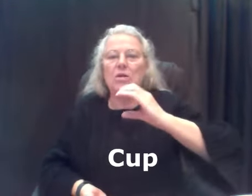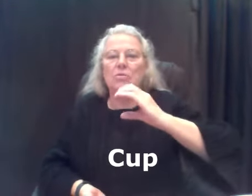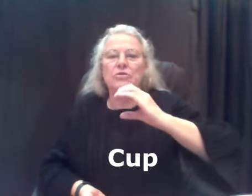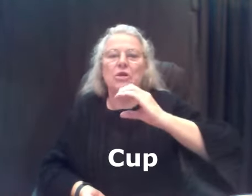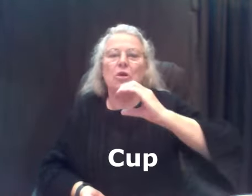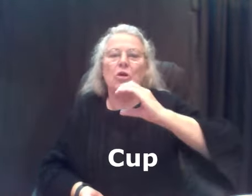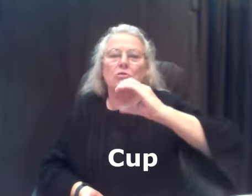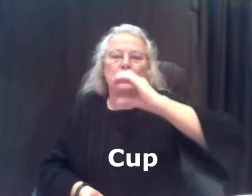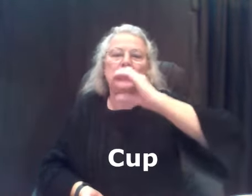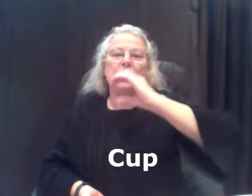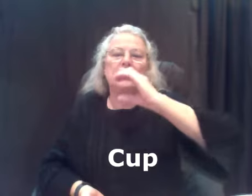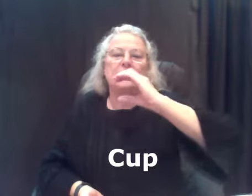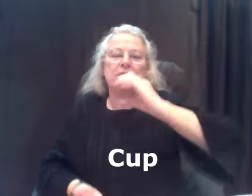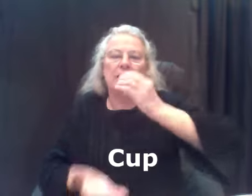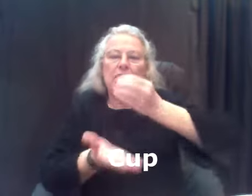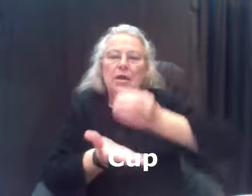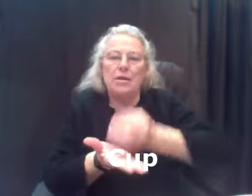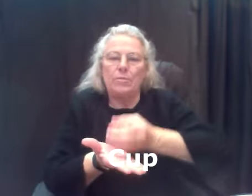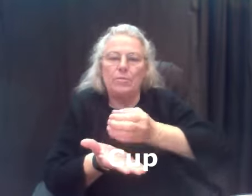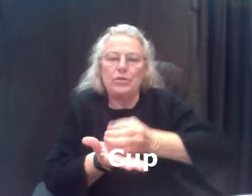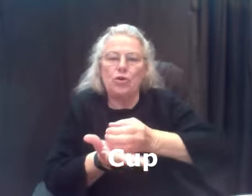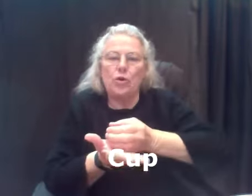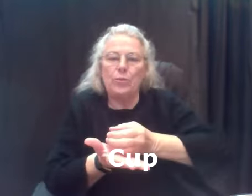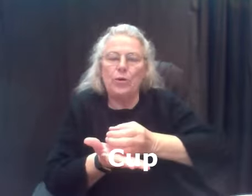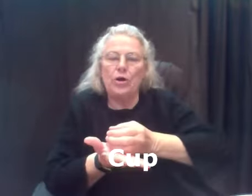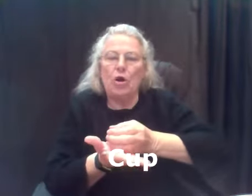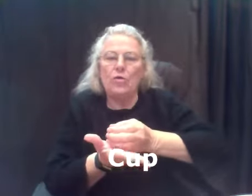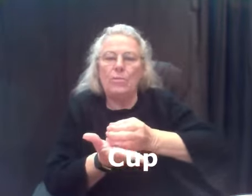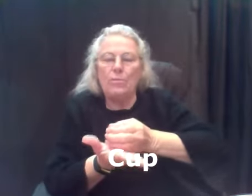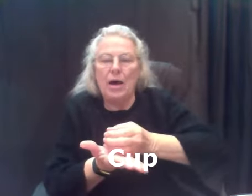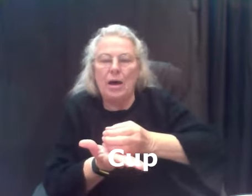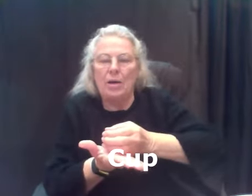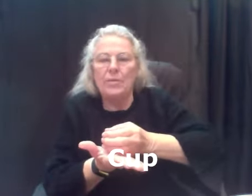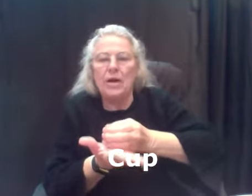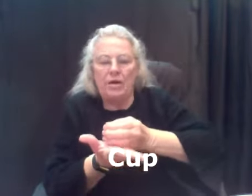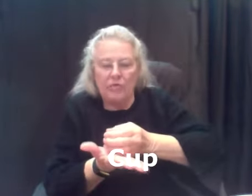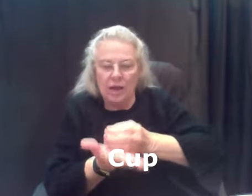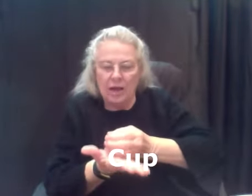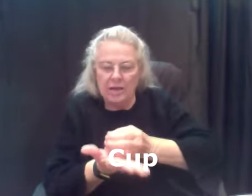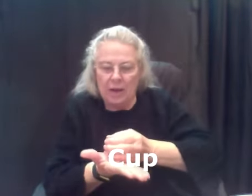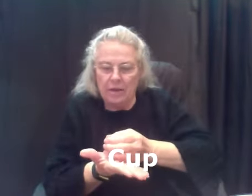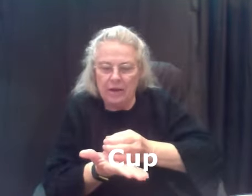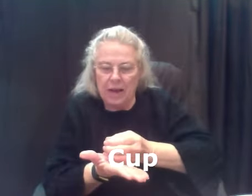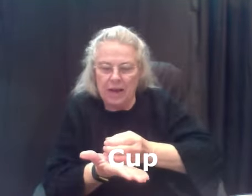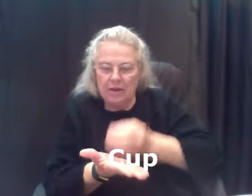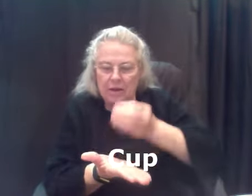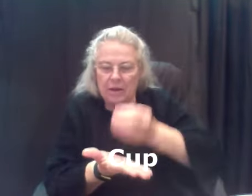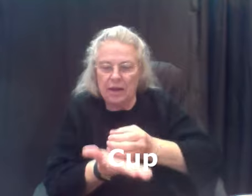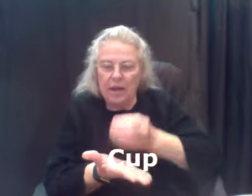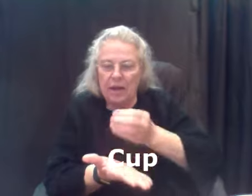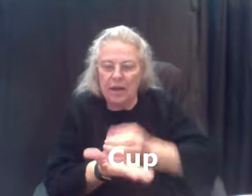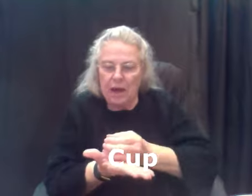a closed C, but you're going to put it on the palm of your non-dominant hand. Cup.